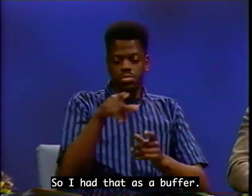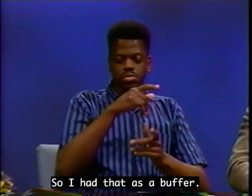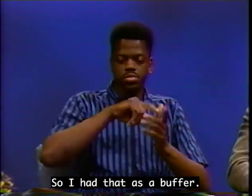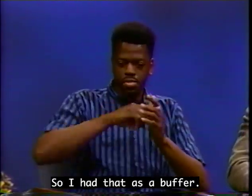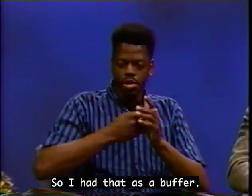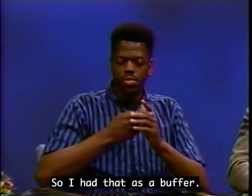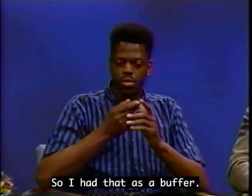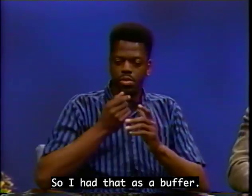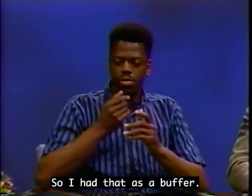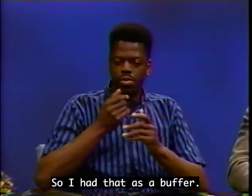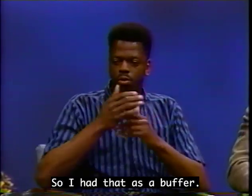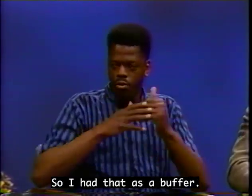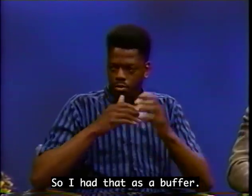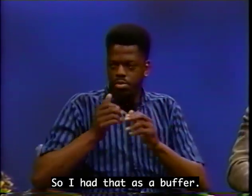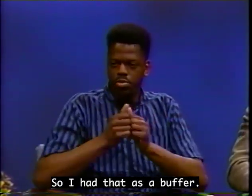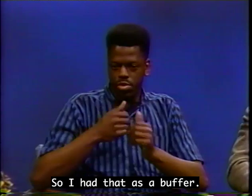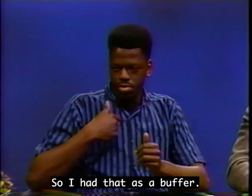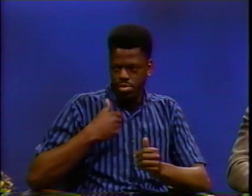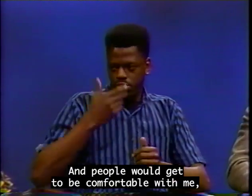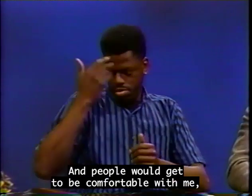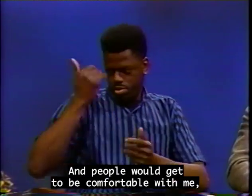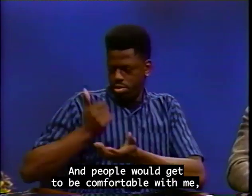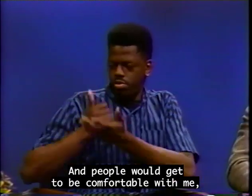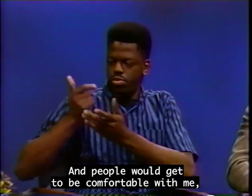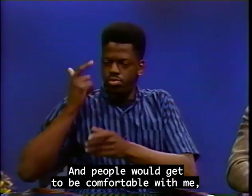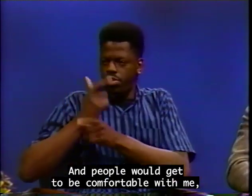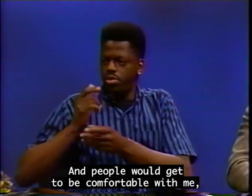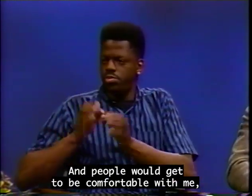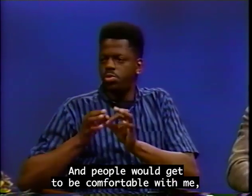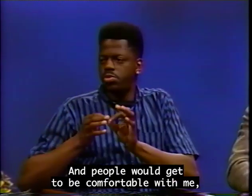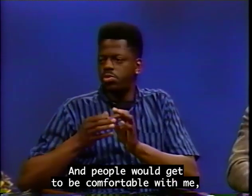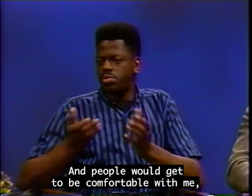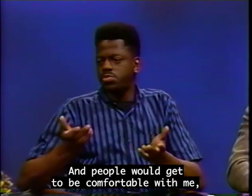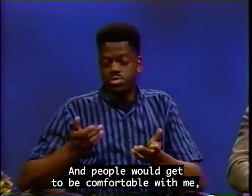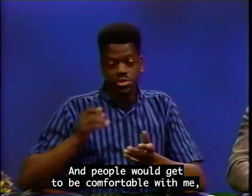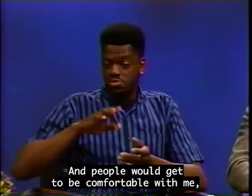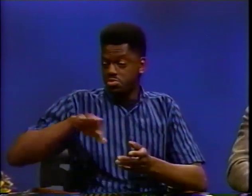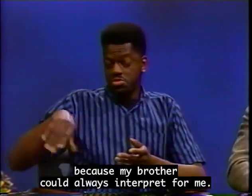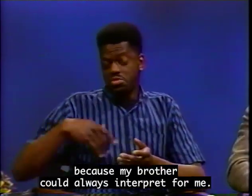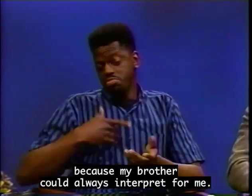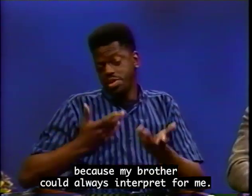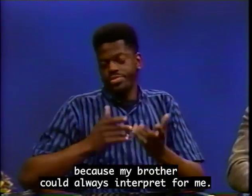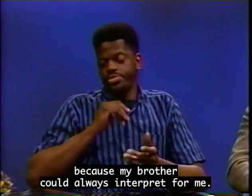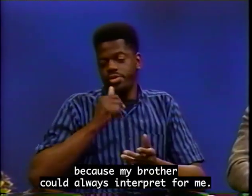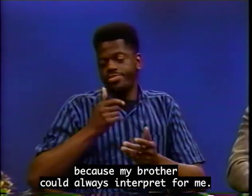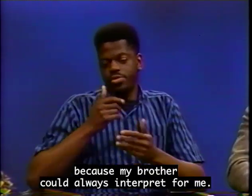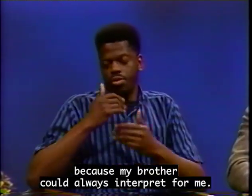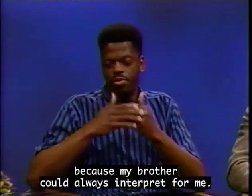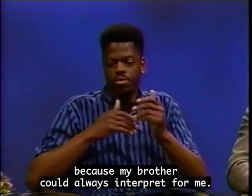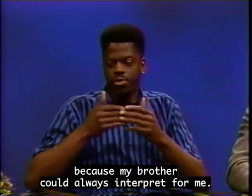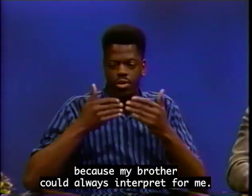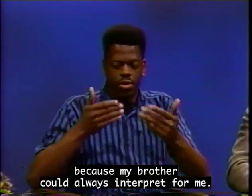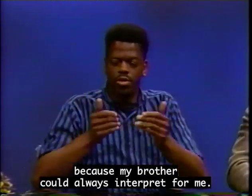I had that as a buffer. And people would get to be comfortable with me because my brother could always interpret for